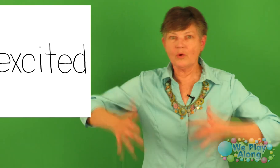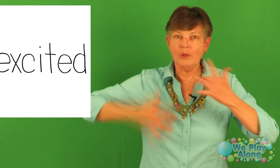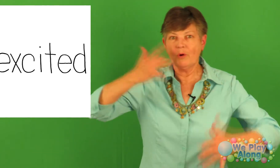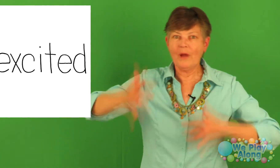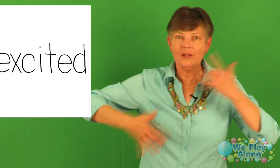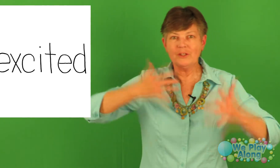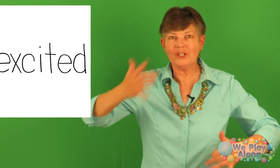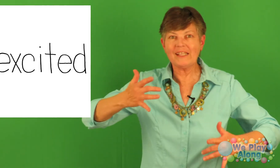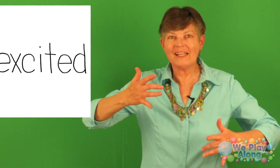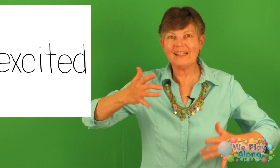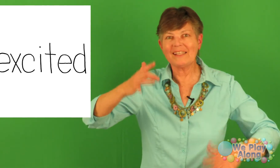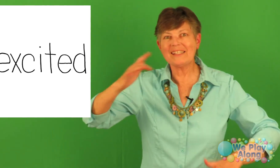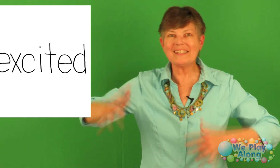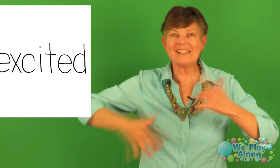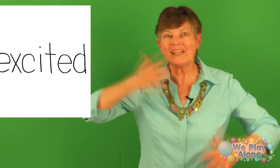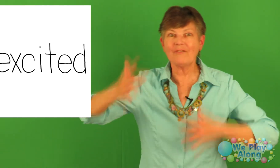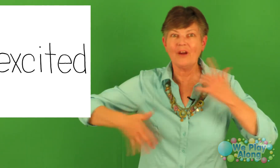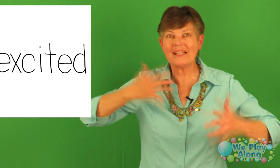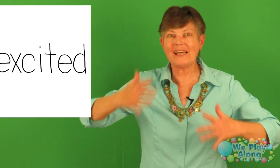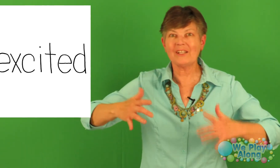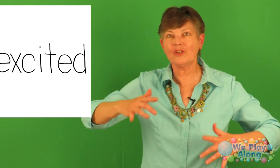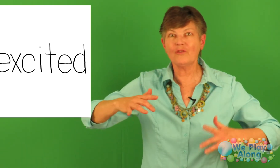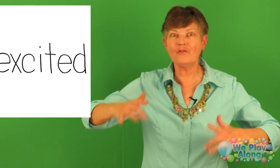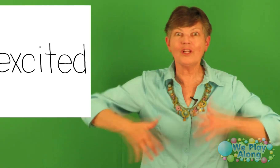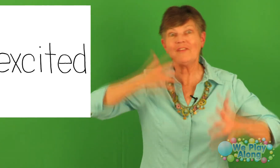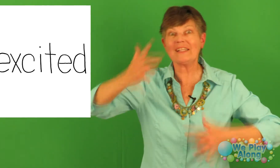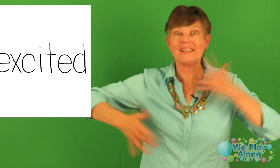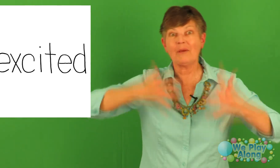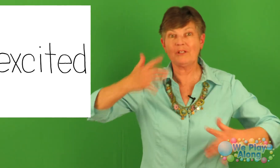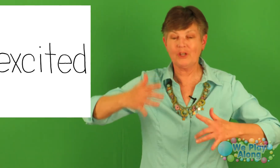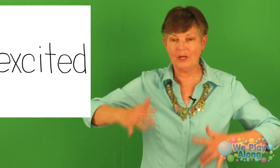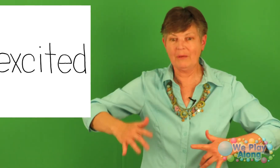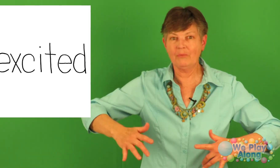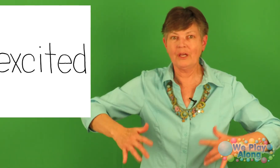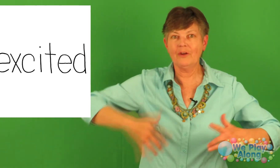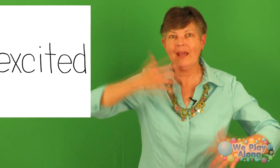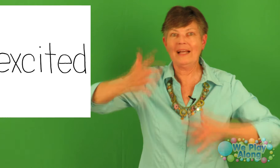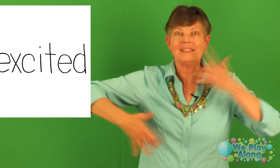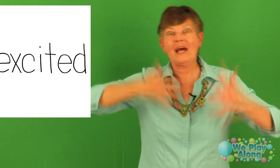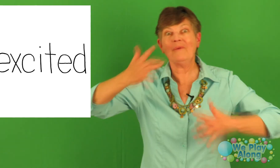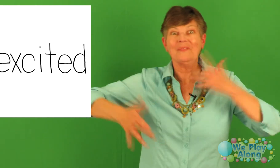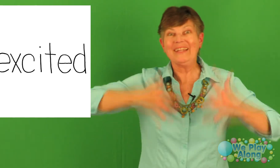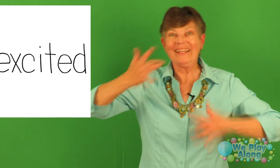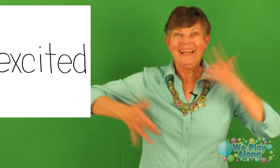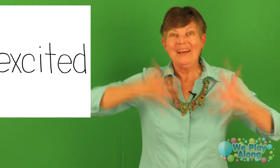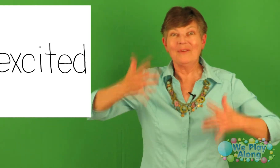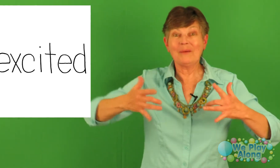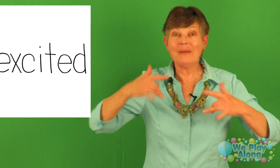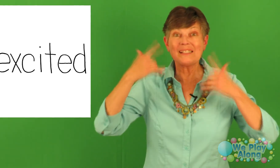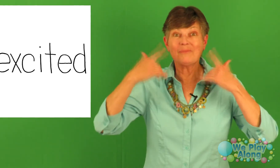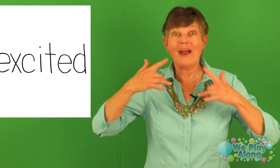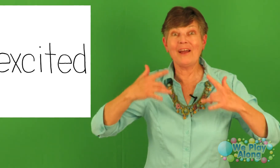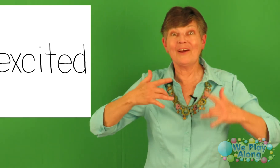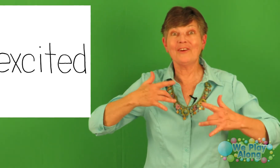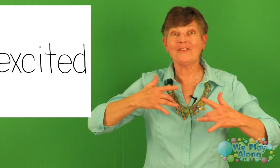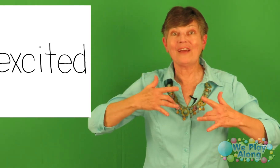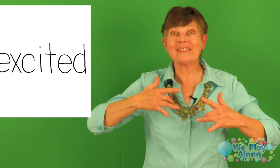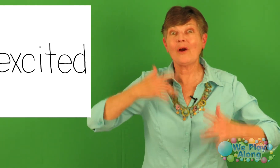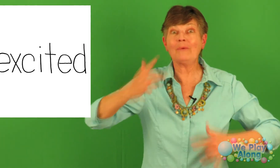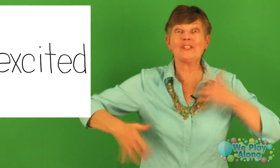them around your chest like this. This is a sign for excited. So you're full of excitement. So you're going to be bringing your hands up with a big smile on your face. Oh, I was